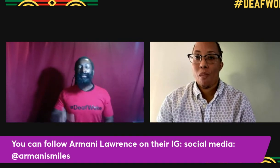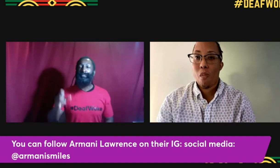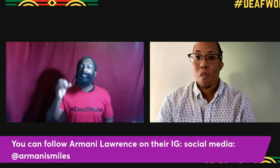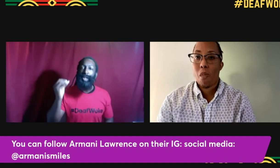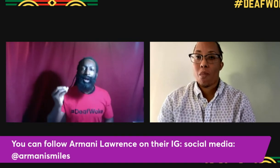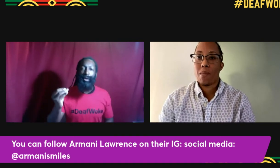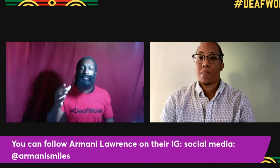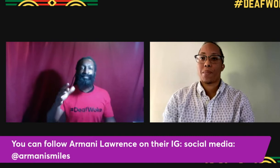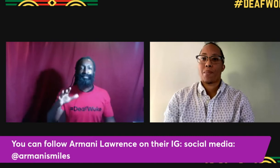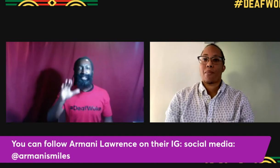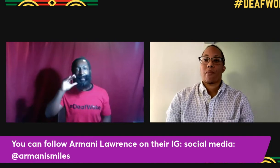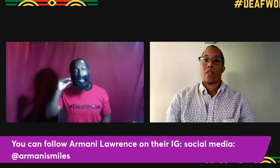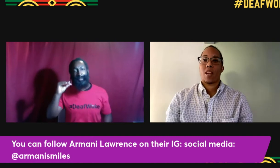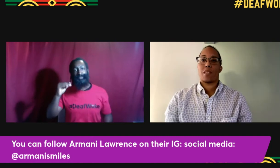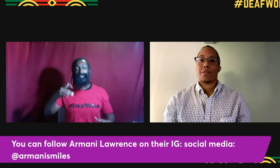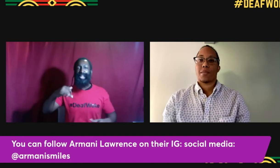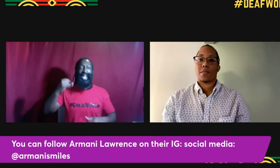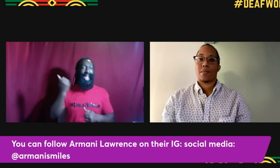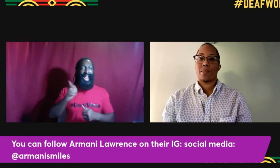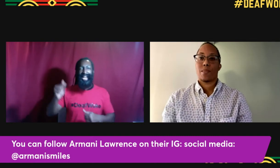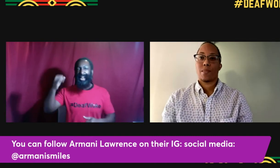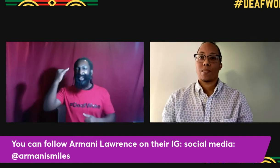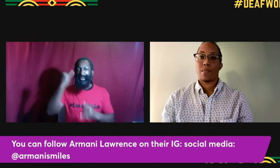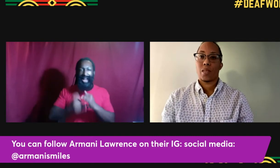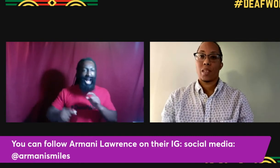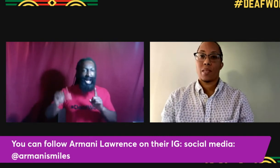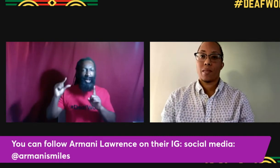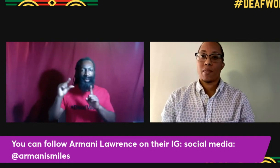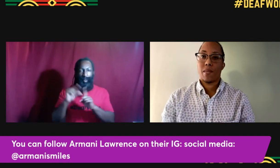Armani is here to support all of you out there.